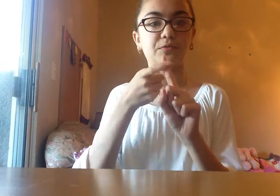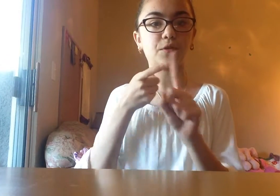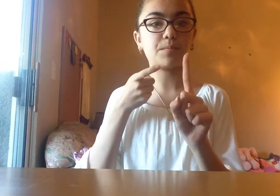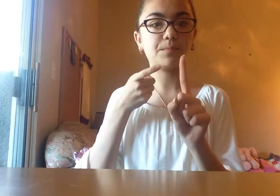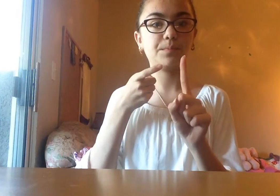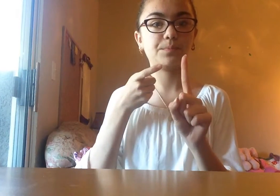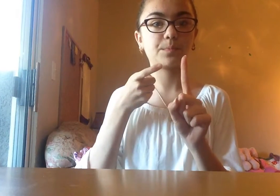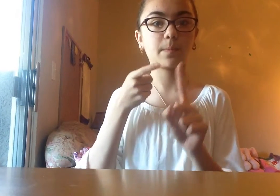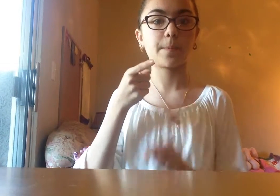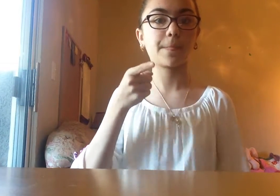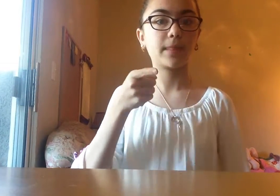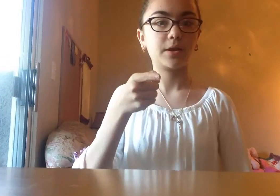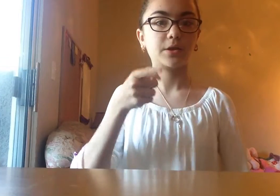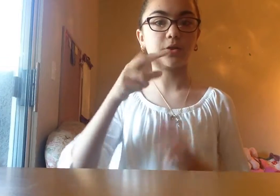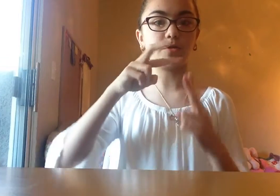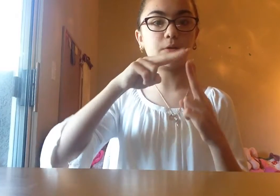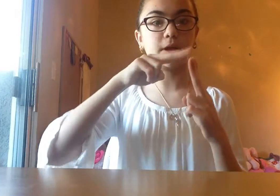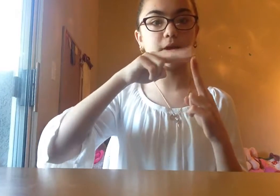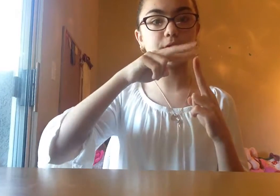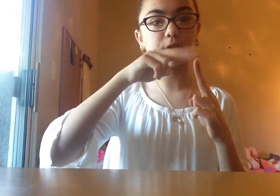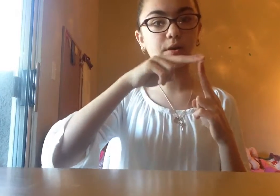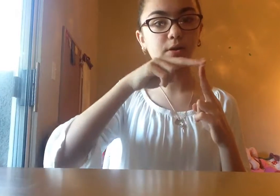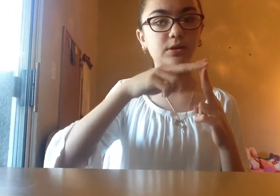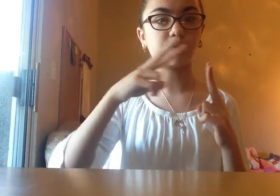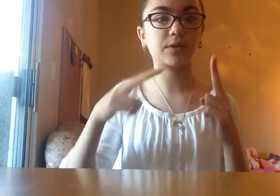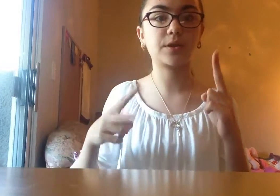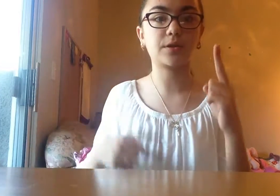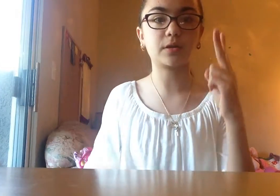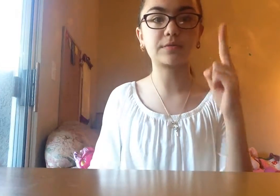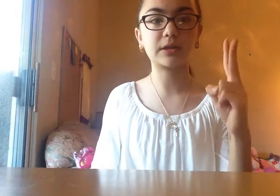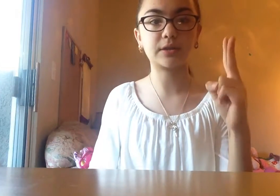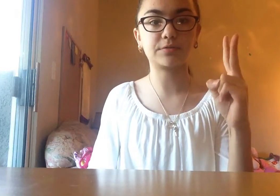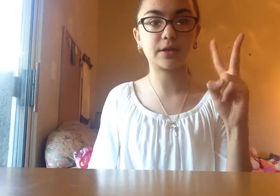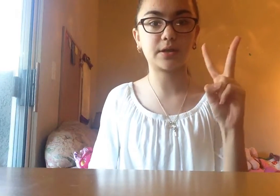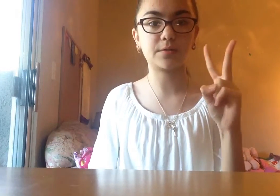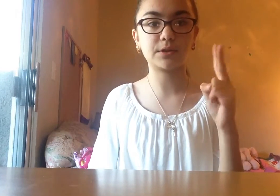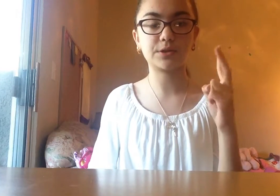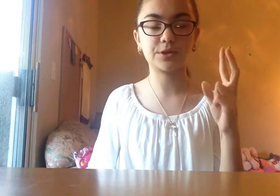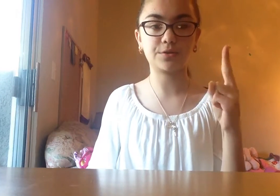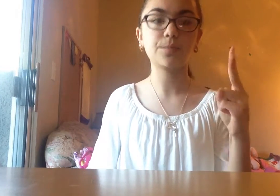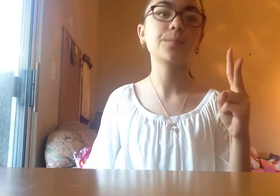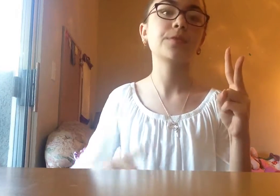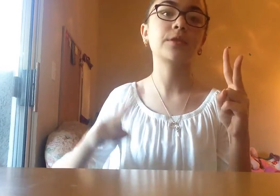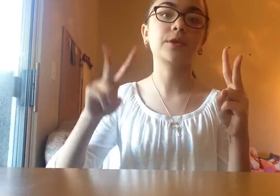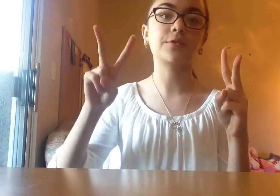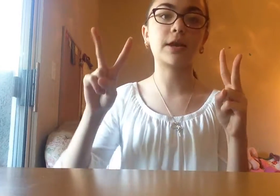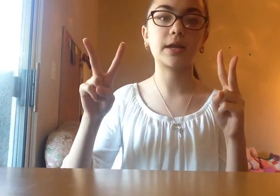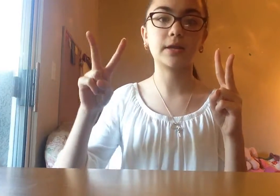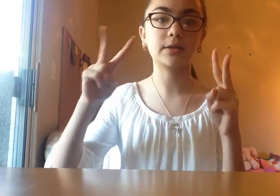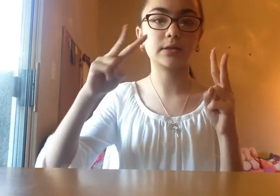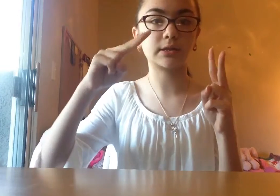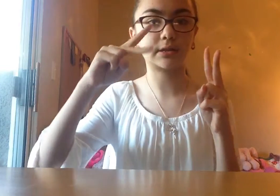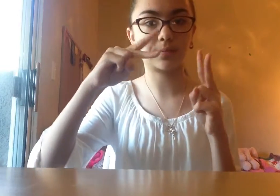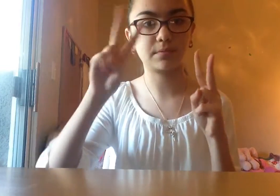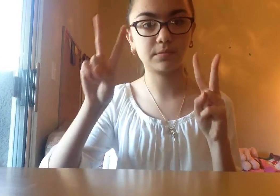from. You either, so with your left hand is right here with your two, and your right hand does the same